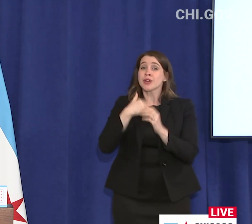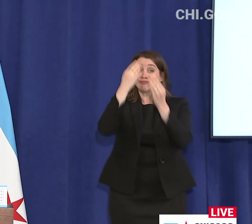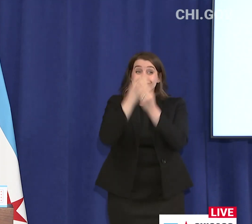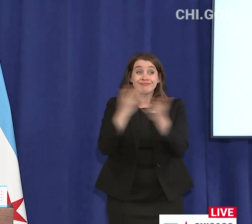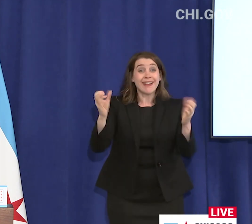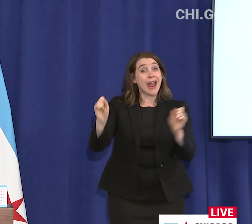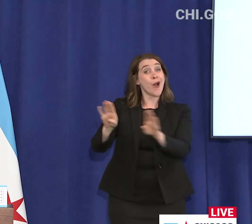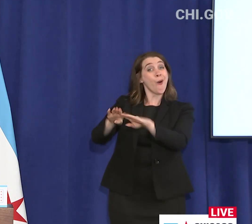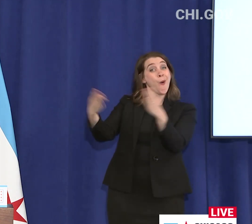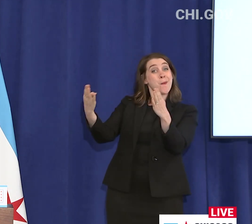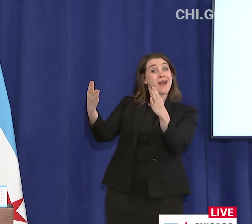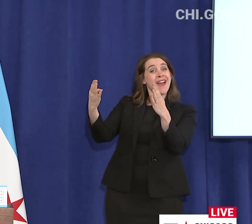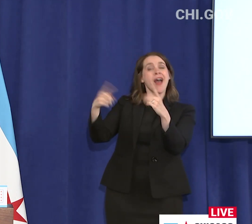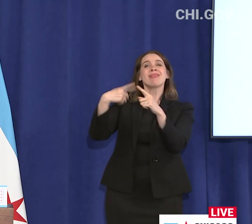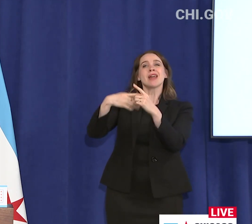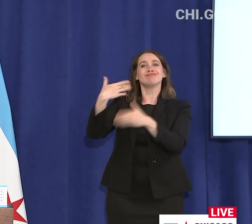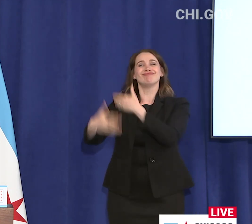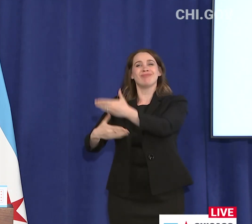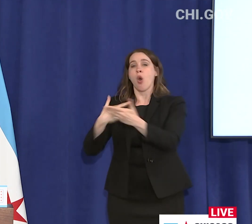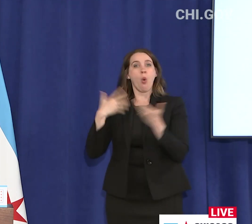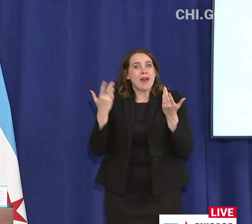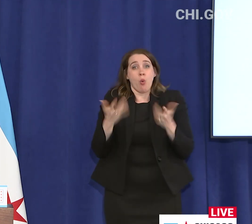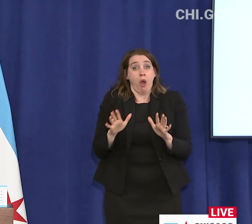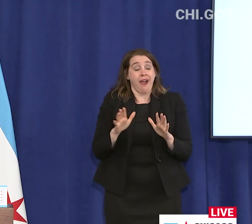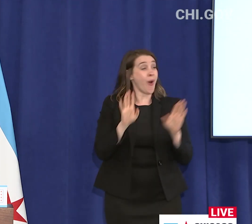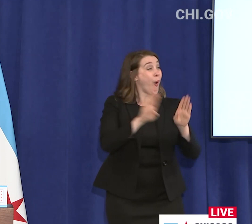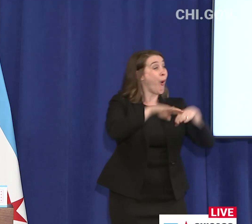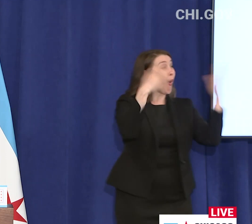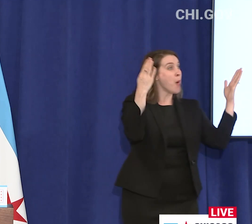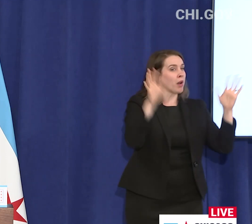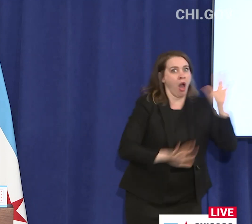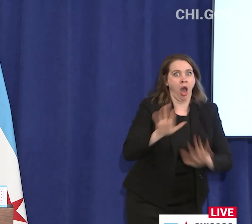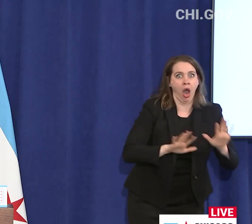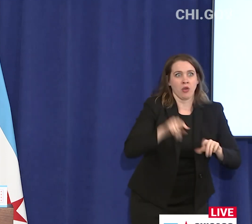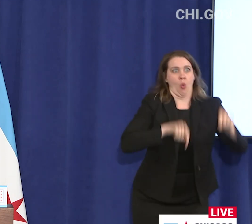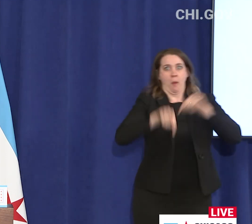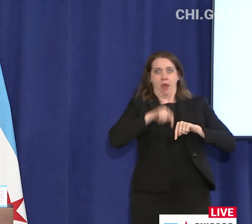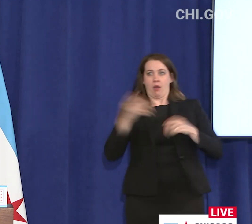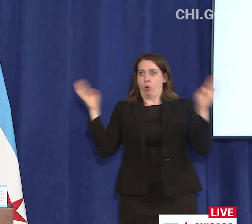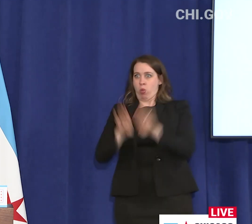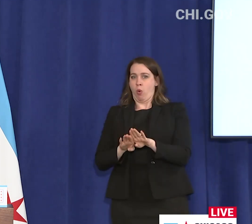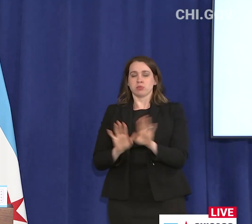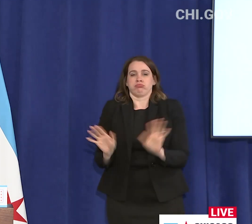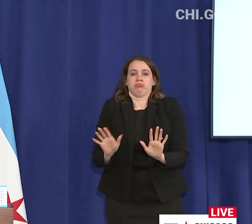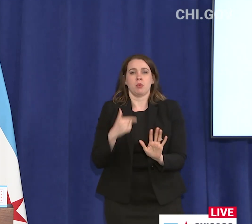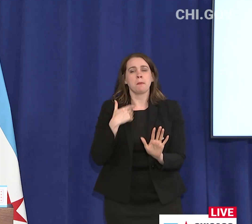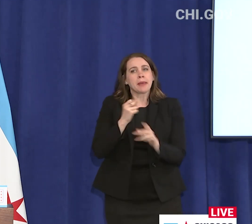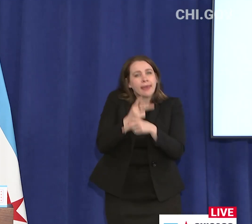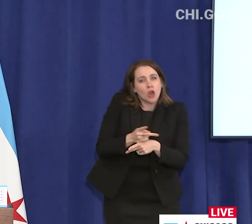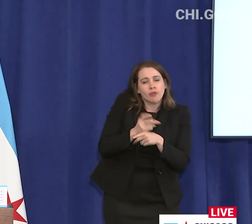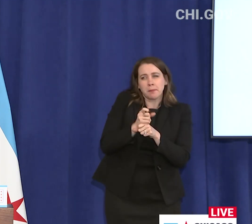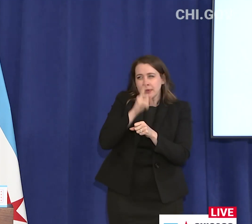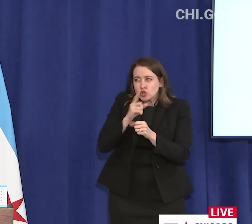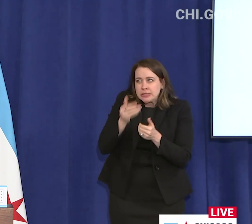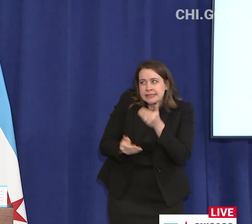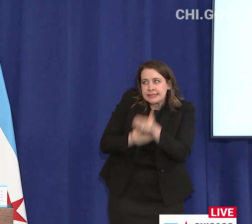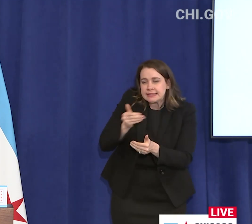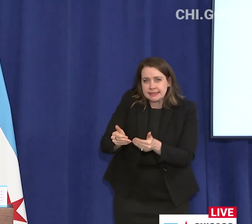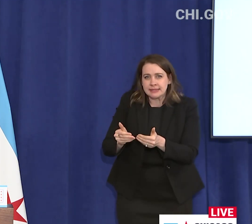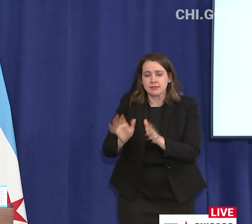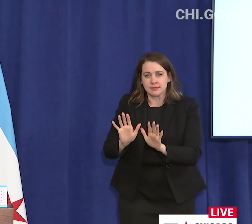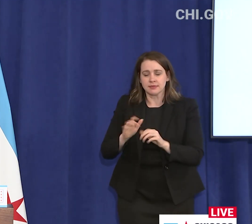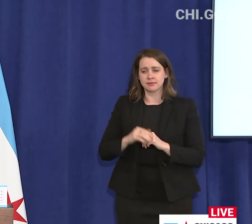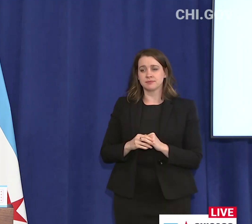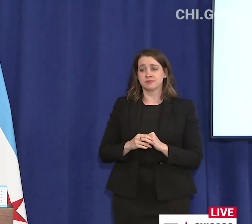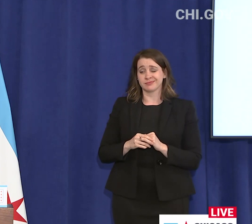got to shut it back down. We want to be smart and thoughtful and intentional about how we reopen our lakefront and beaches. We're looking